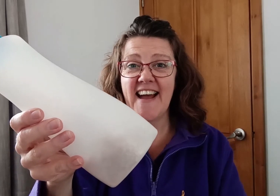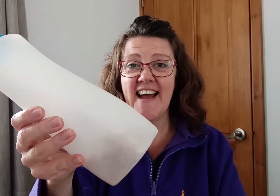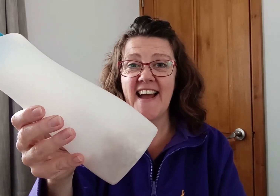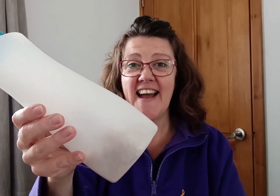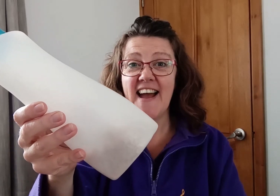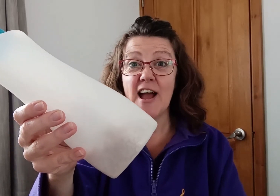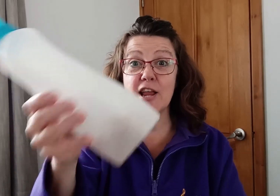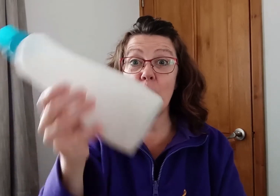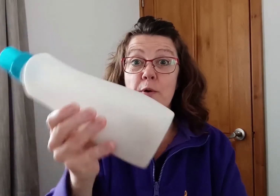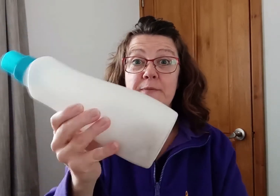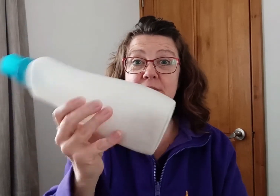go!